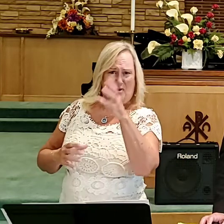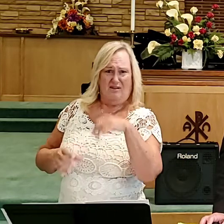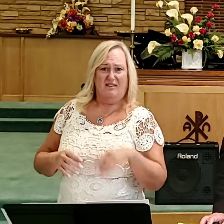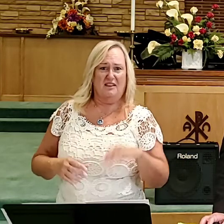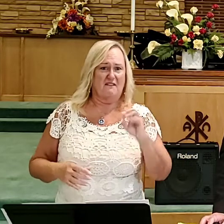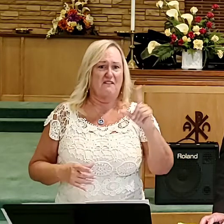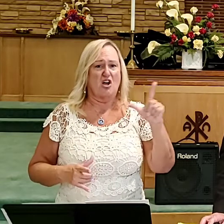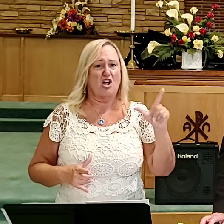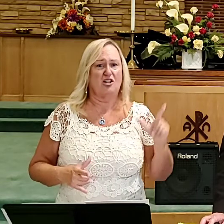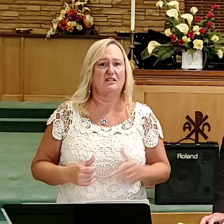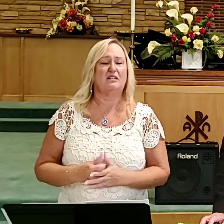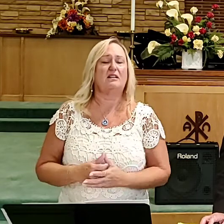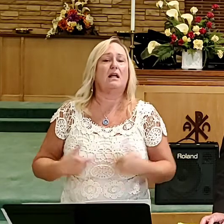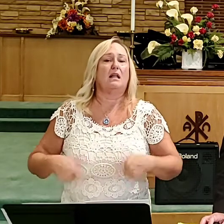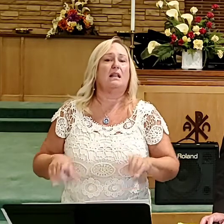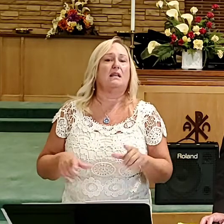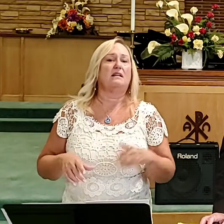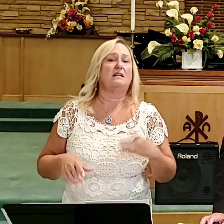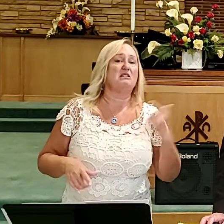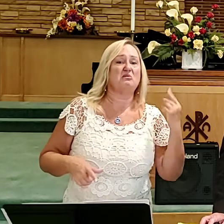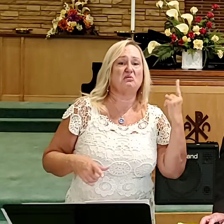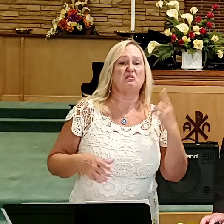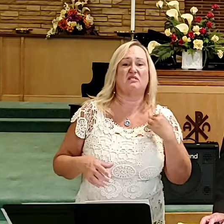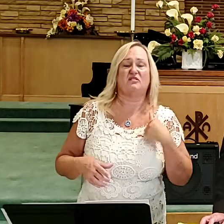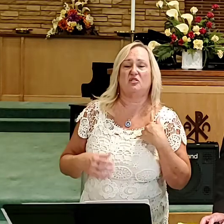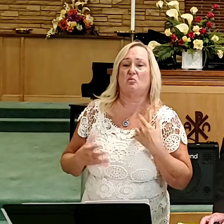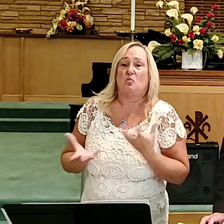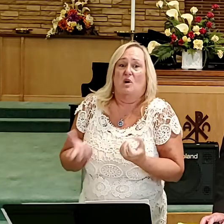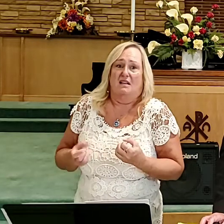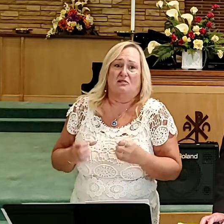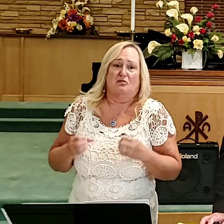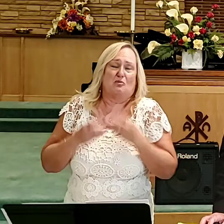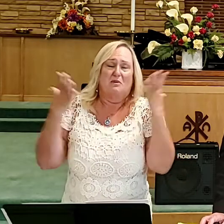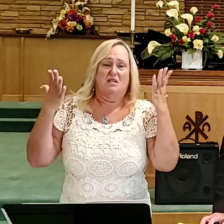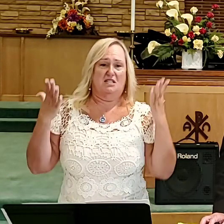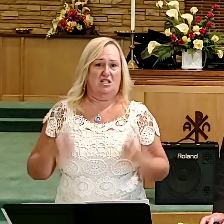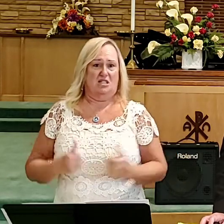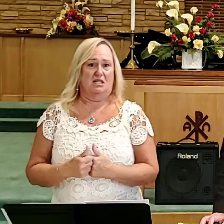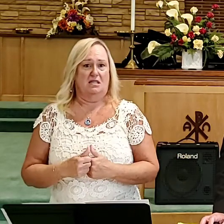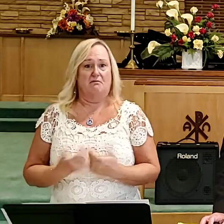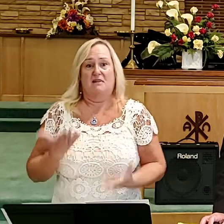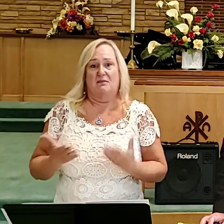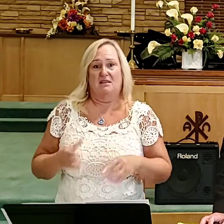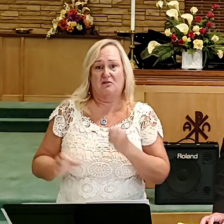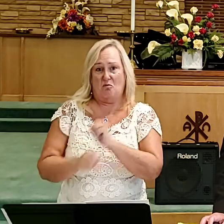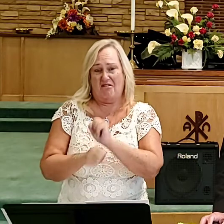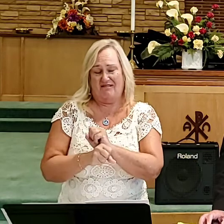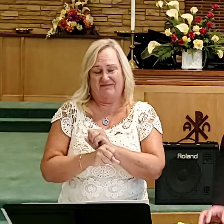fall, let alone those of us who are anxious for it, maybe this will work.